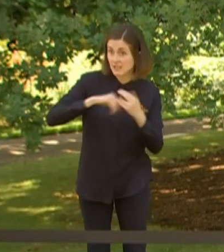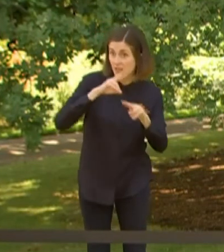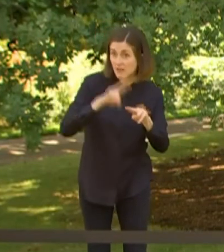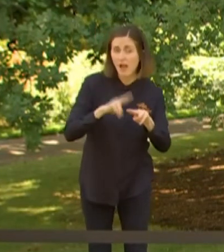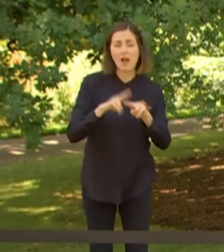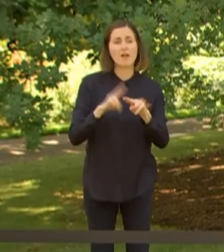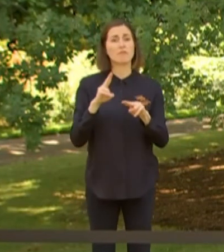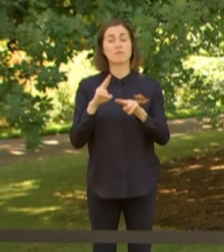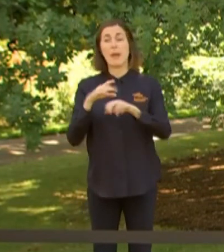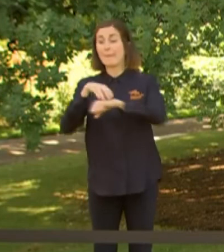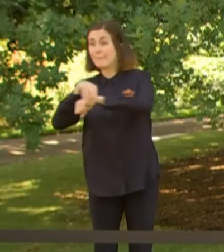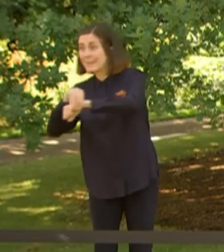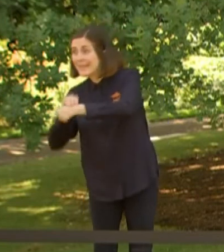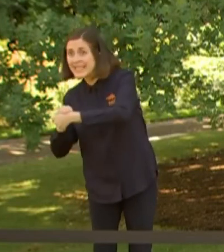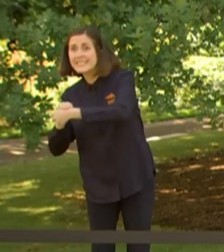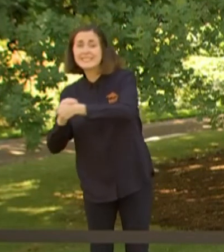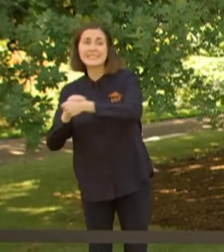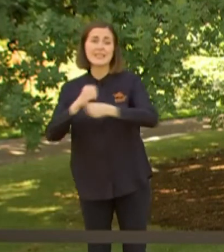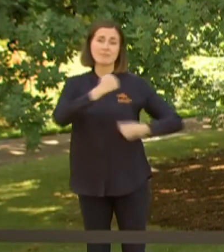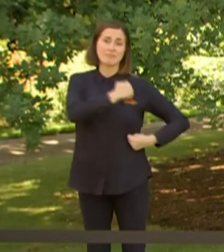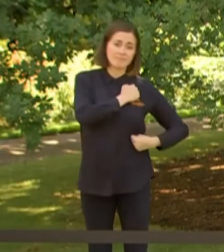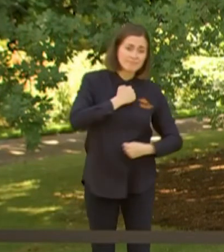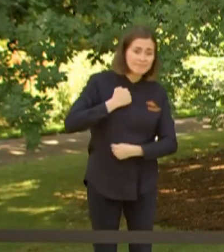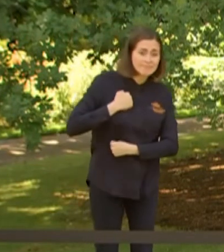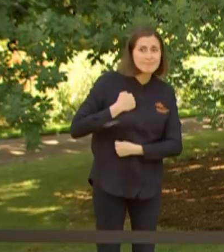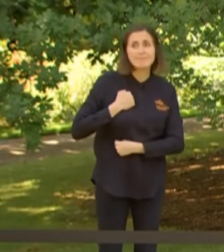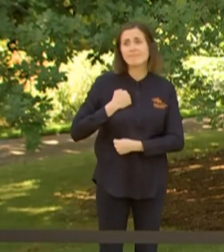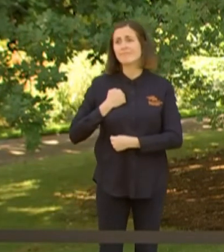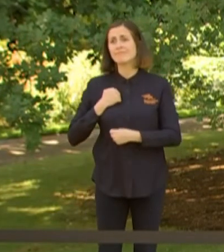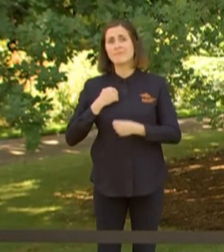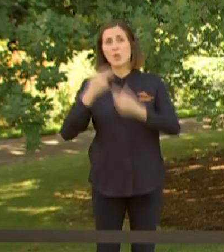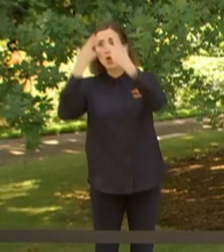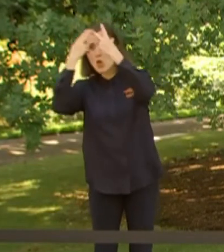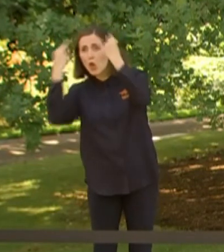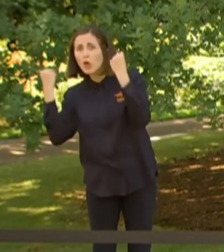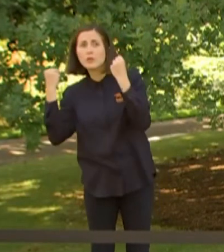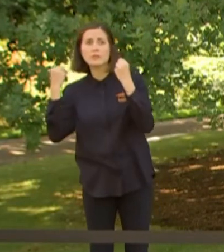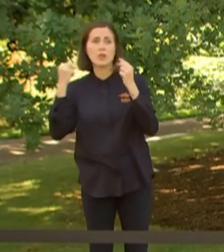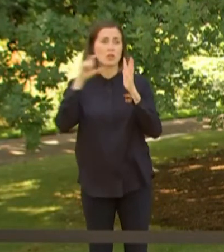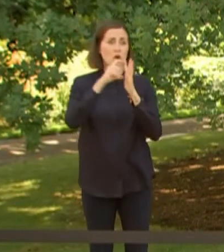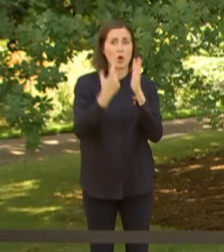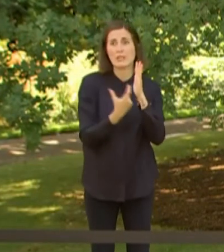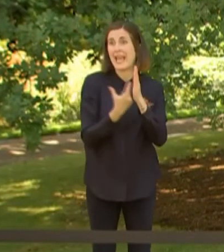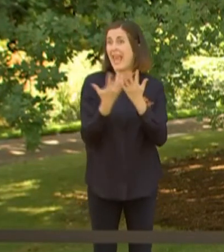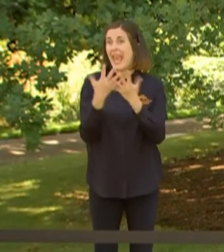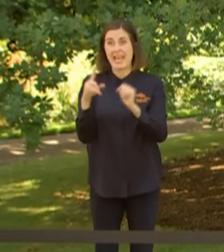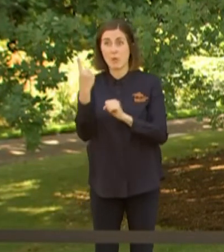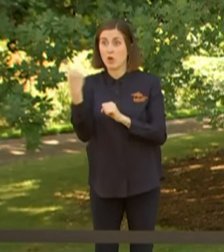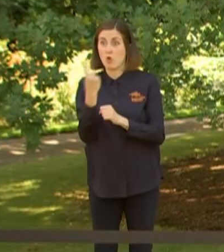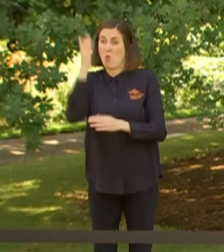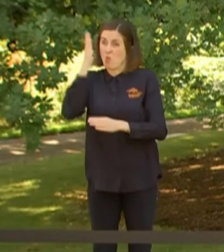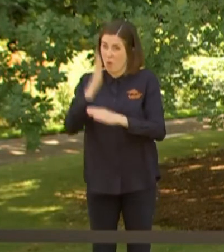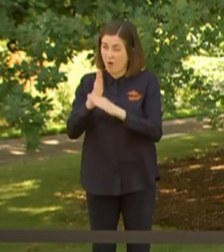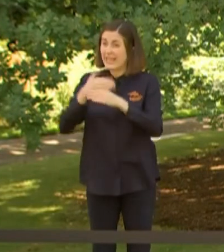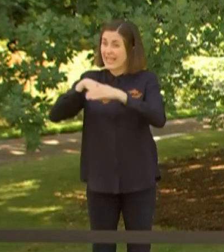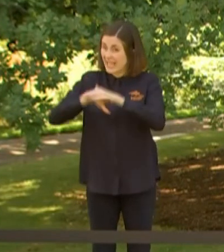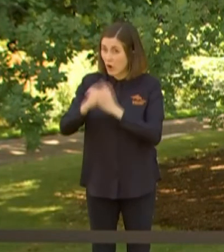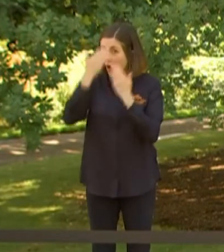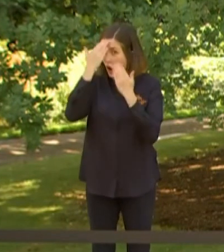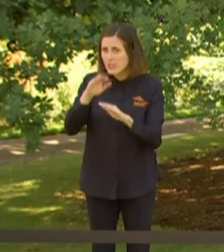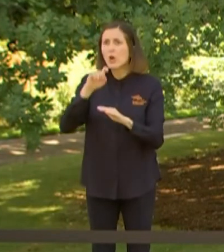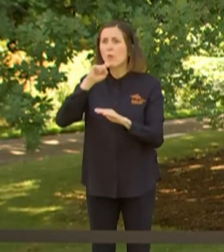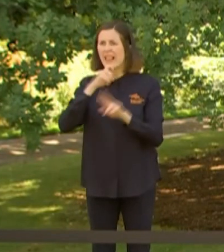our police officers or our RSOs, our resident support officers that we've specifically employed, every single one of them will